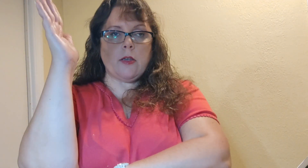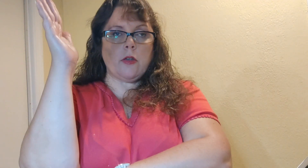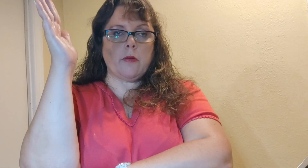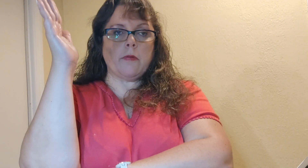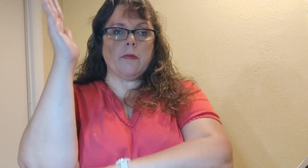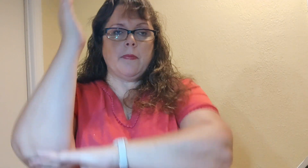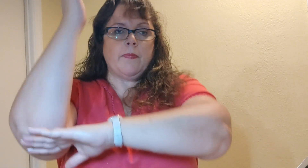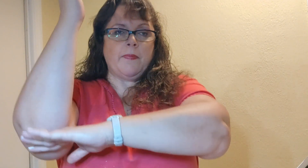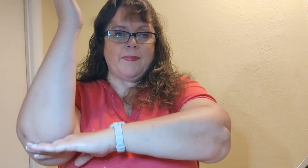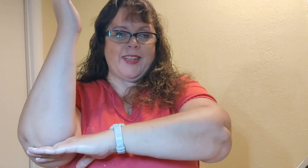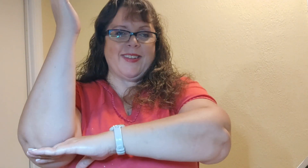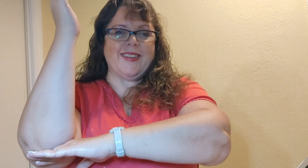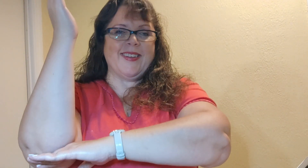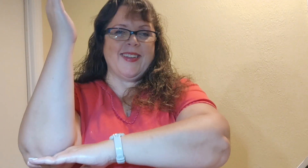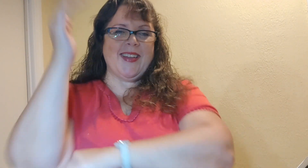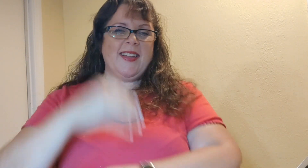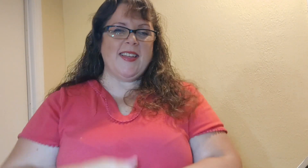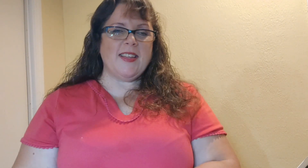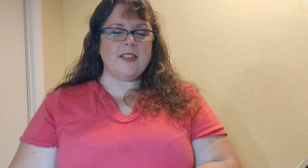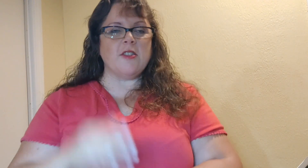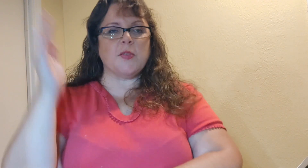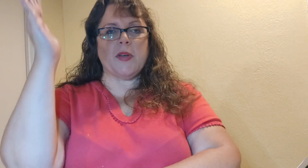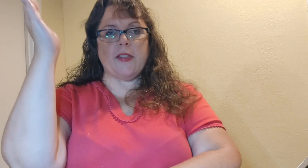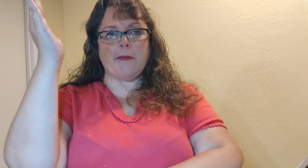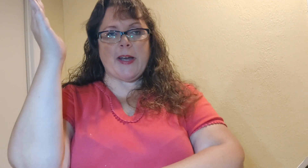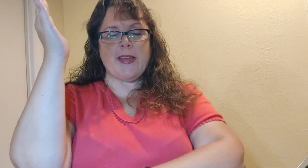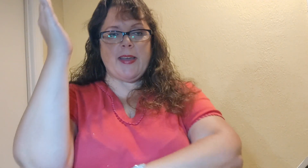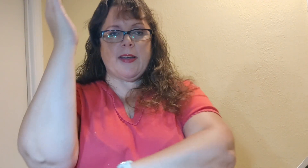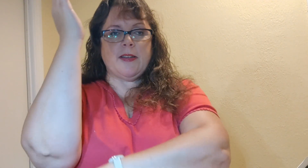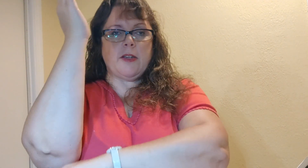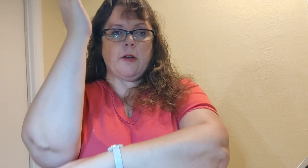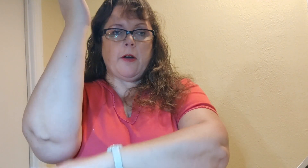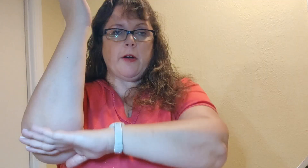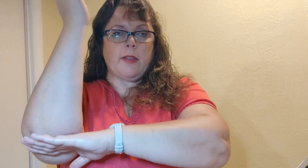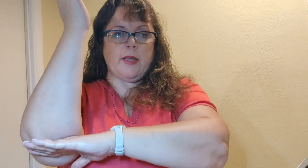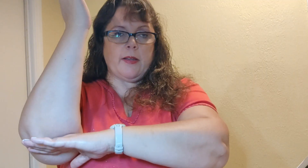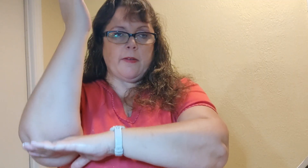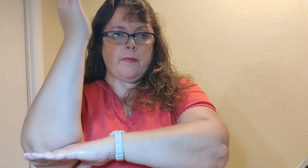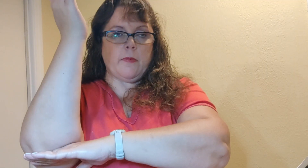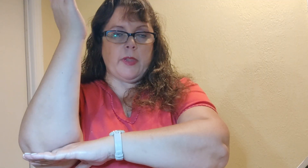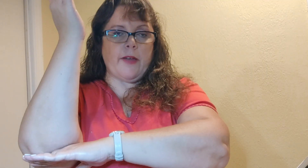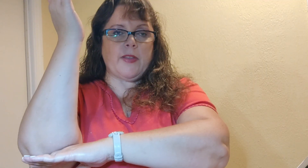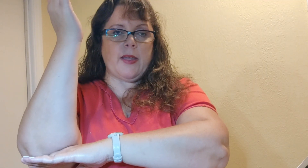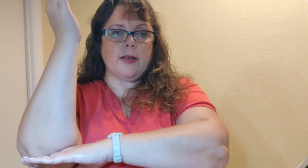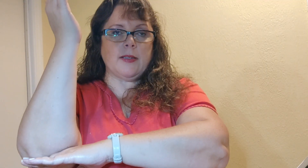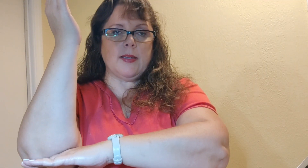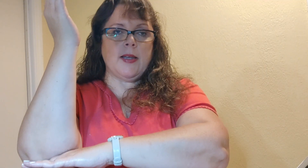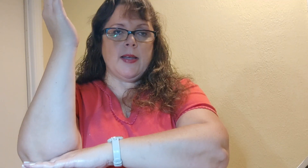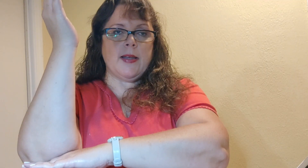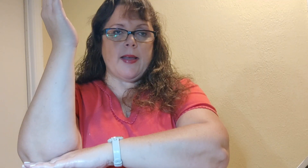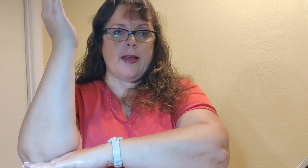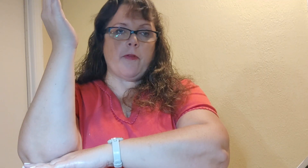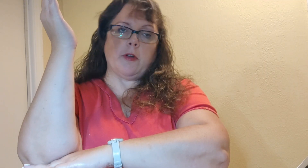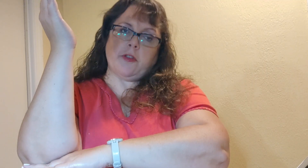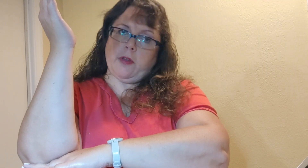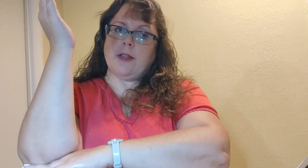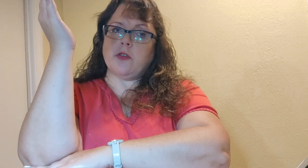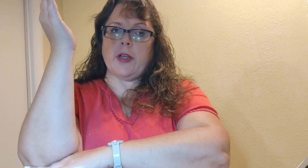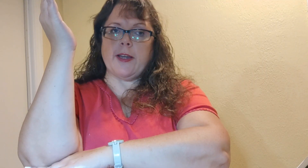and noon. You just put the right hand on the left hand and straight